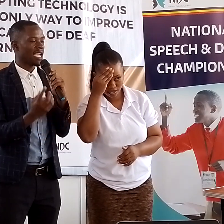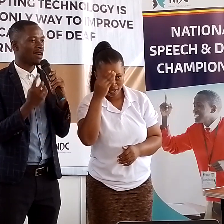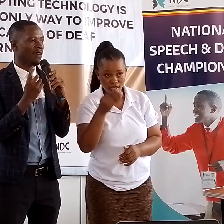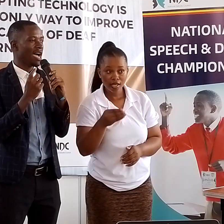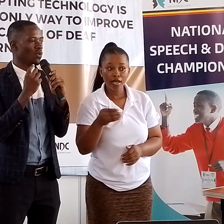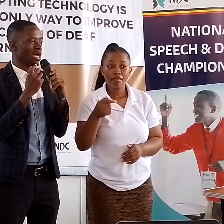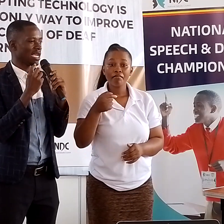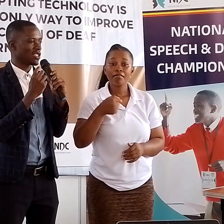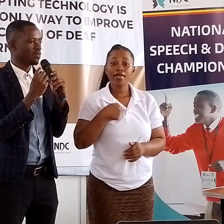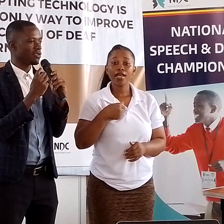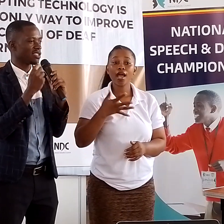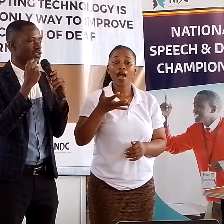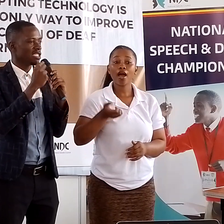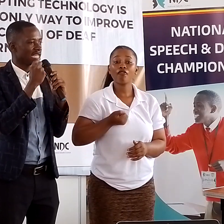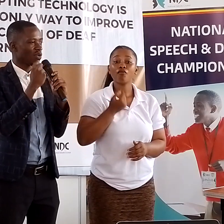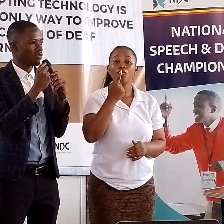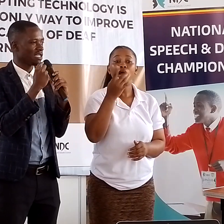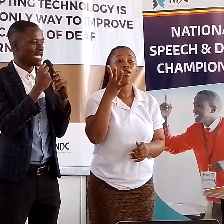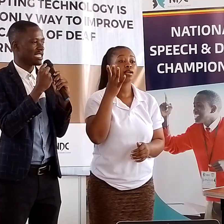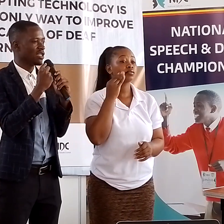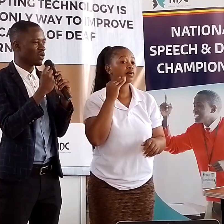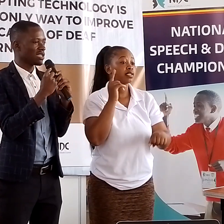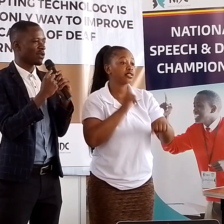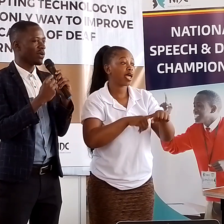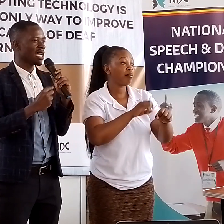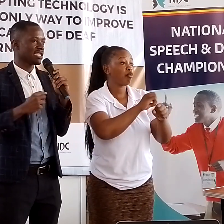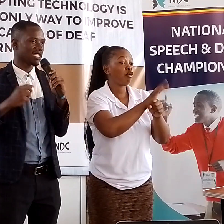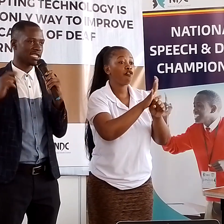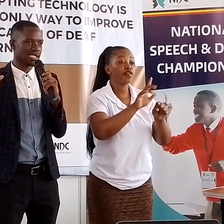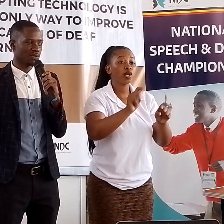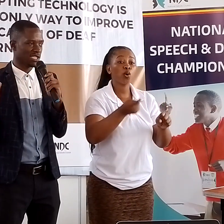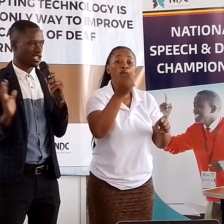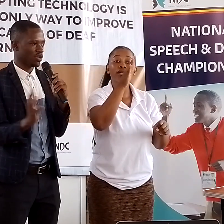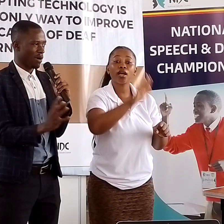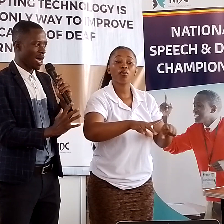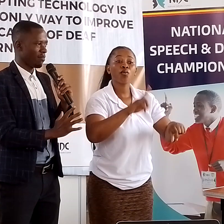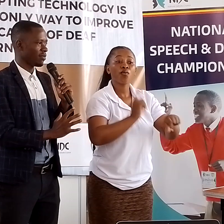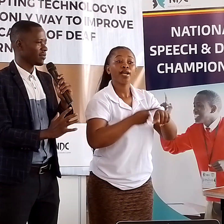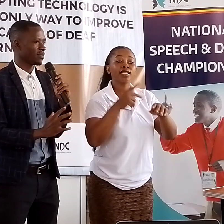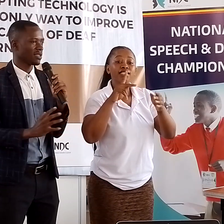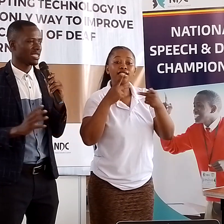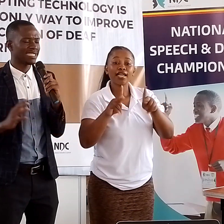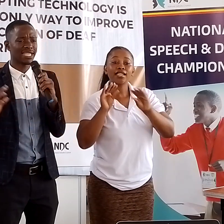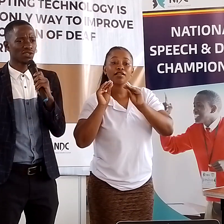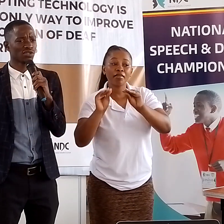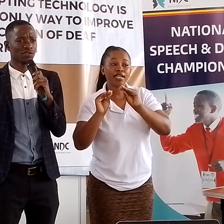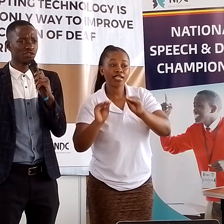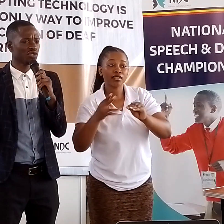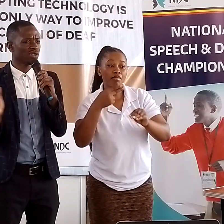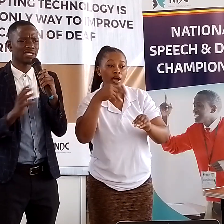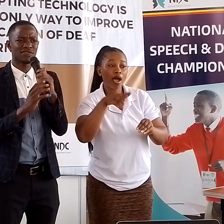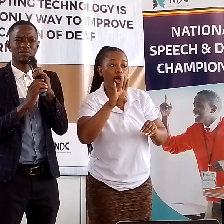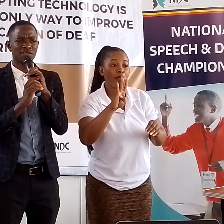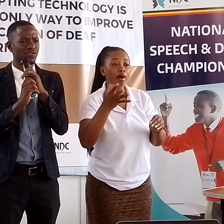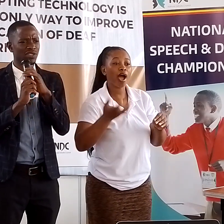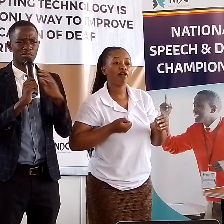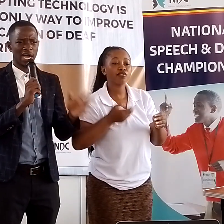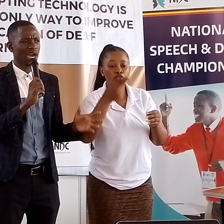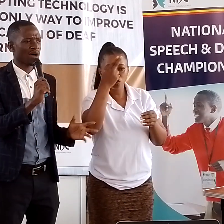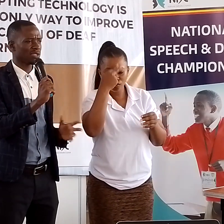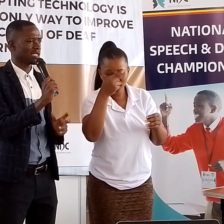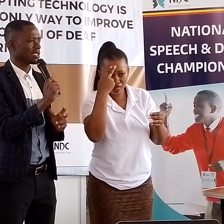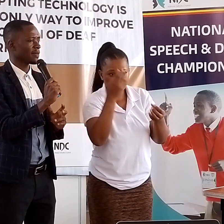And I have had one experience during the COVID-19 lockdown when I started this mentorship hub. It has lots of students from